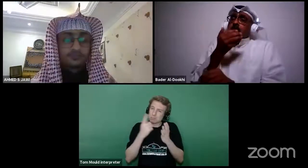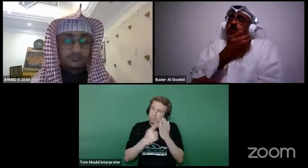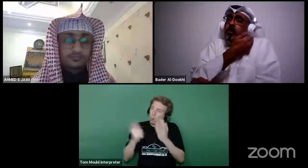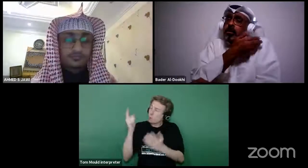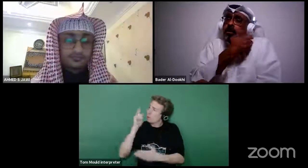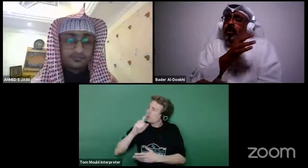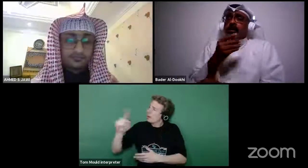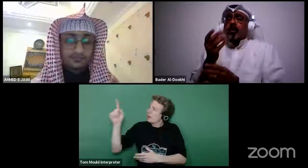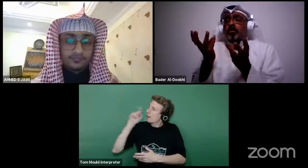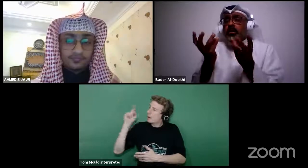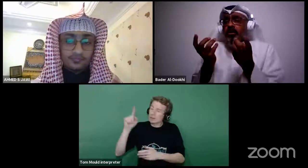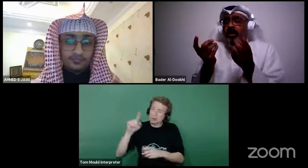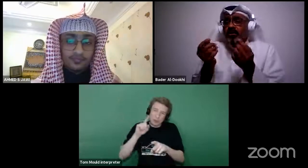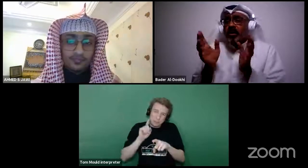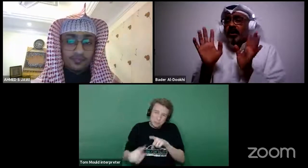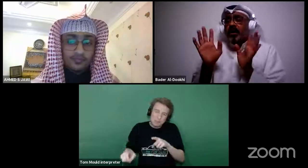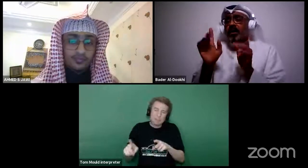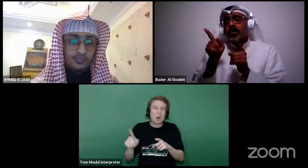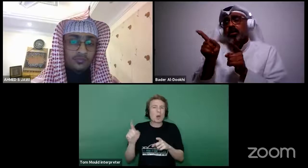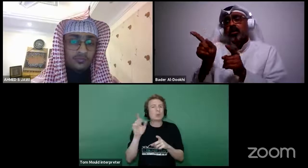forgiving, the most merciful.